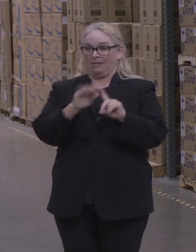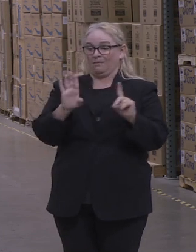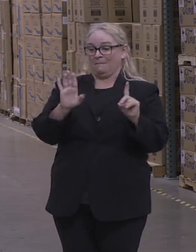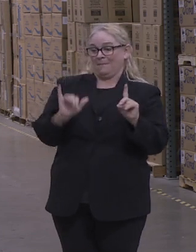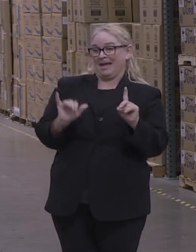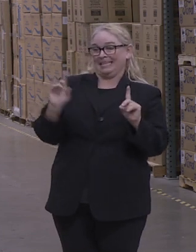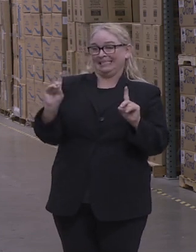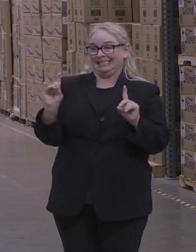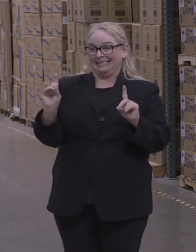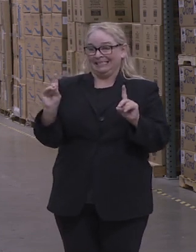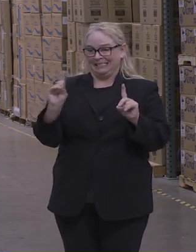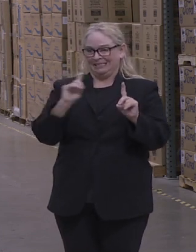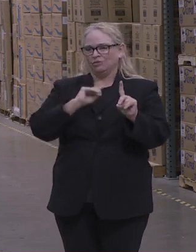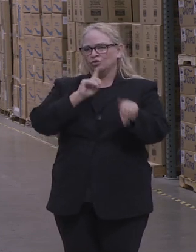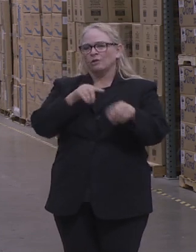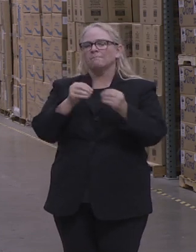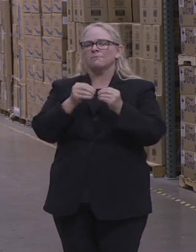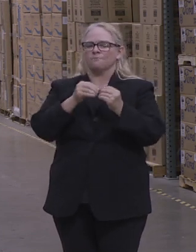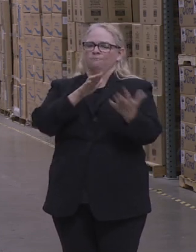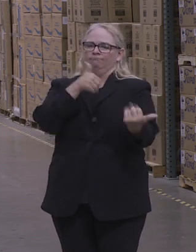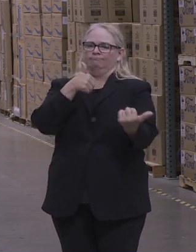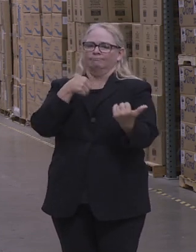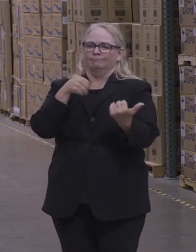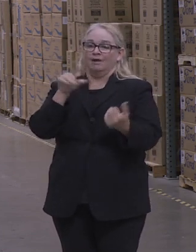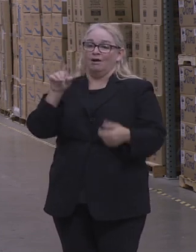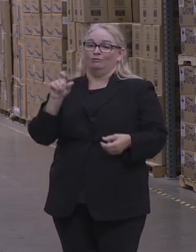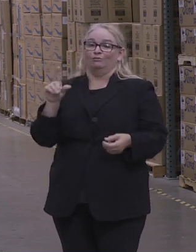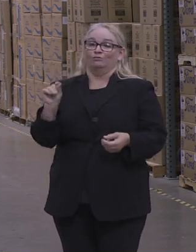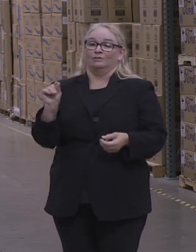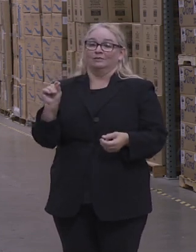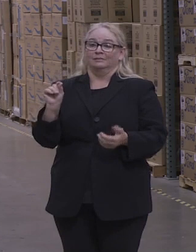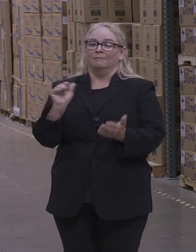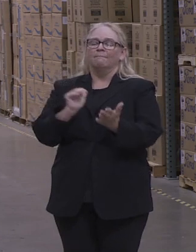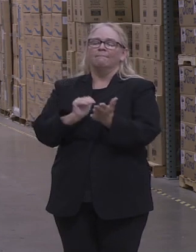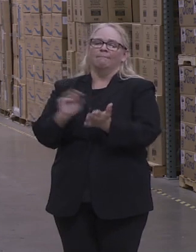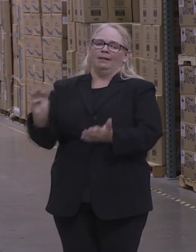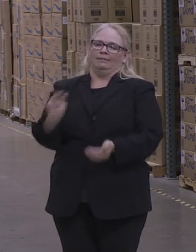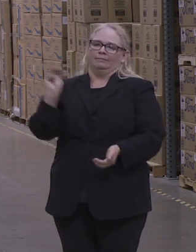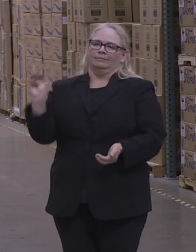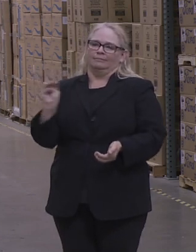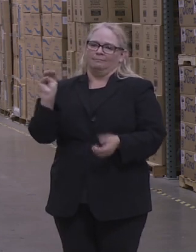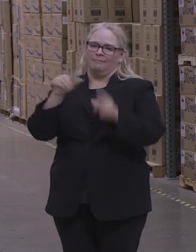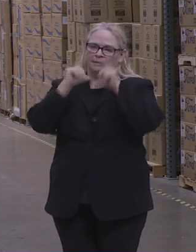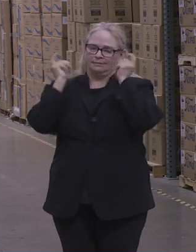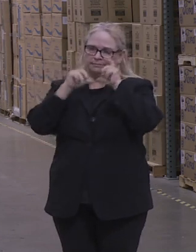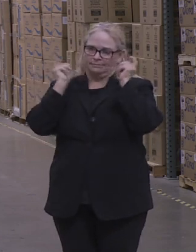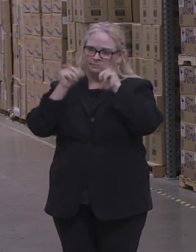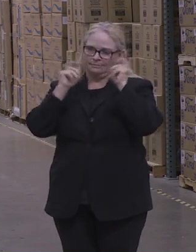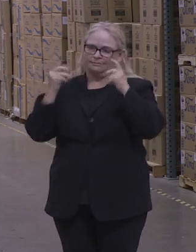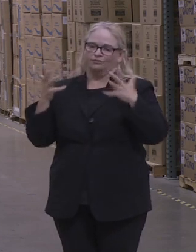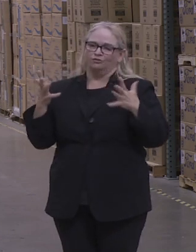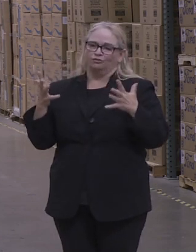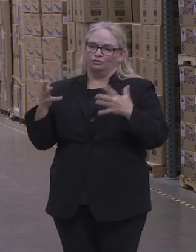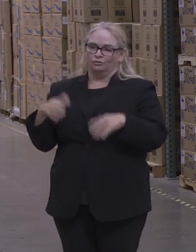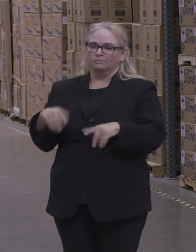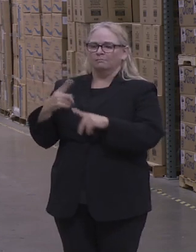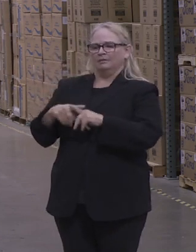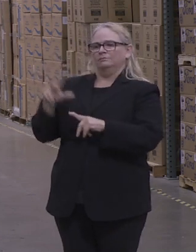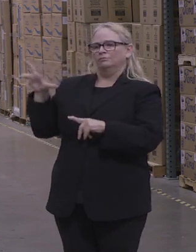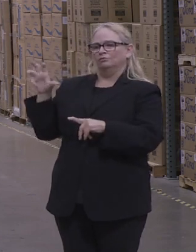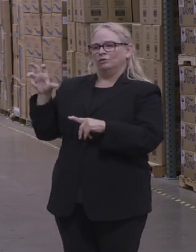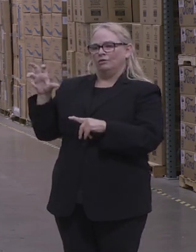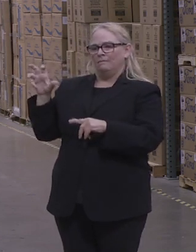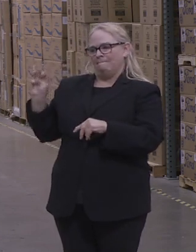additional procurement of 120 million masks, 300 million masks